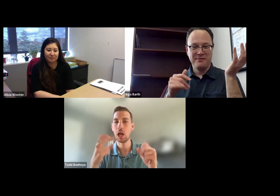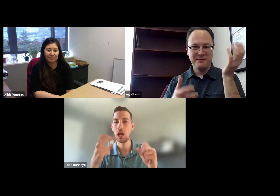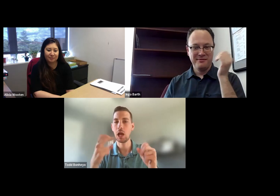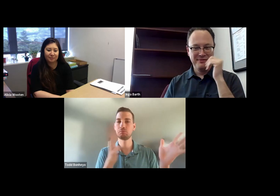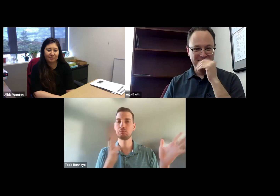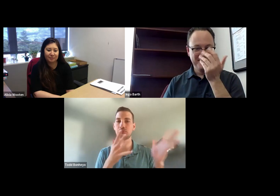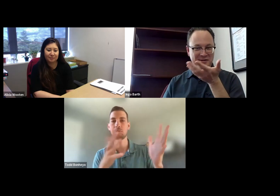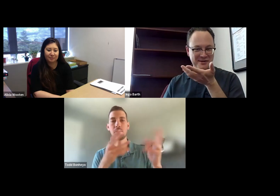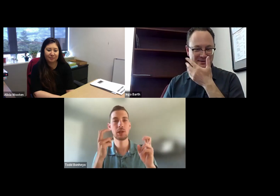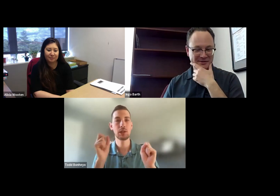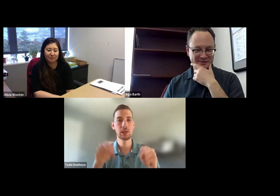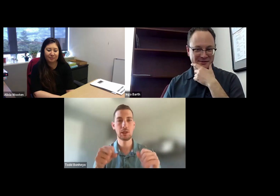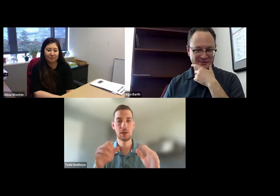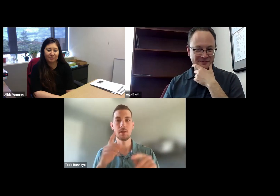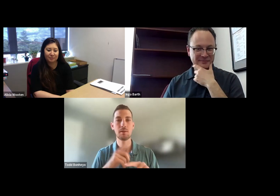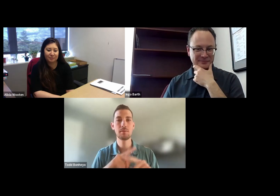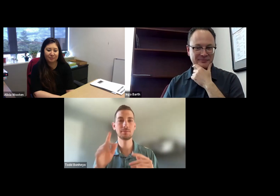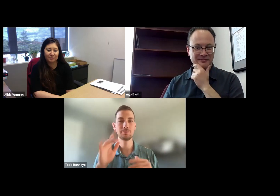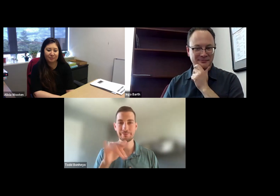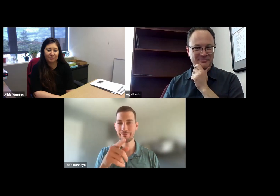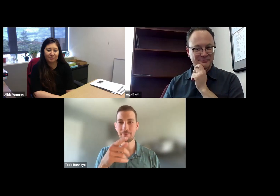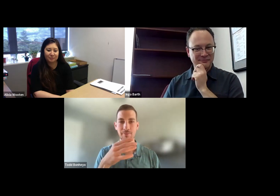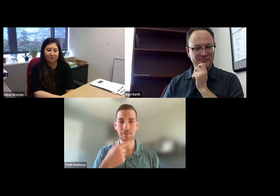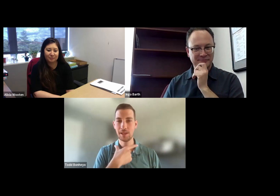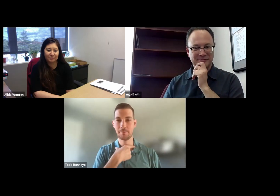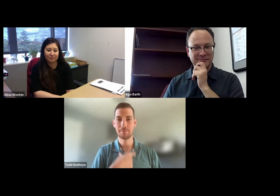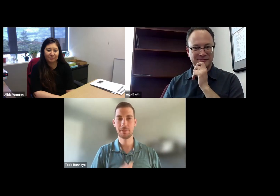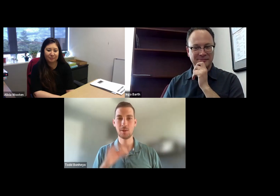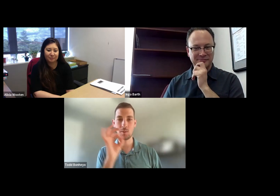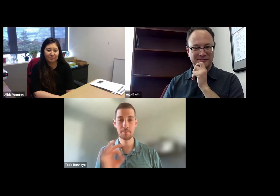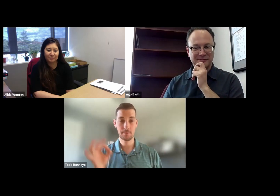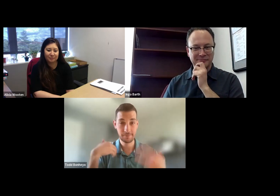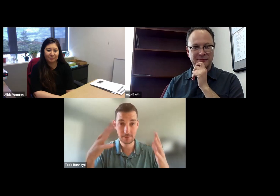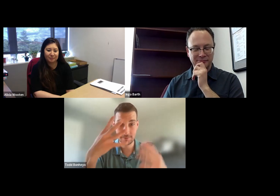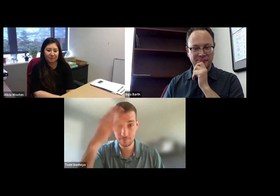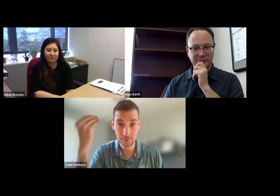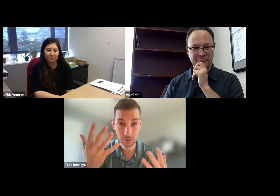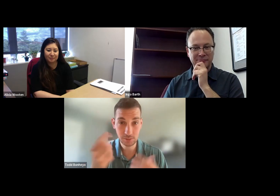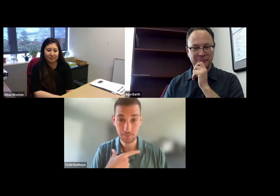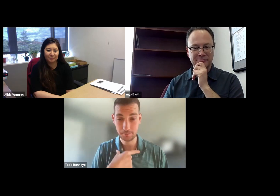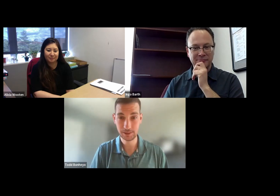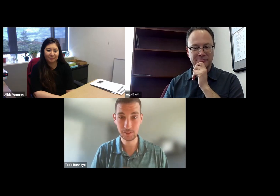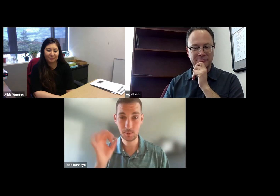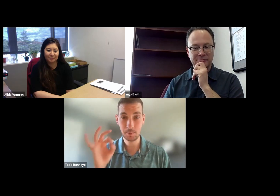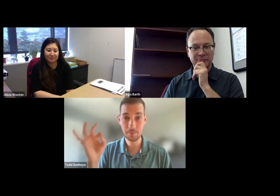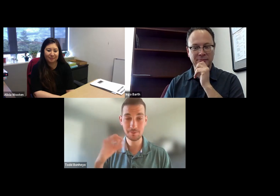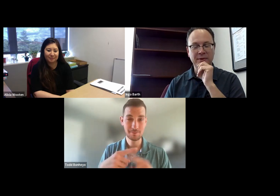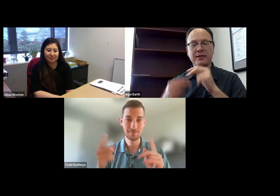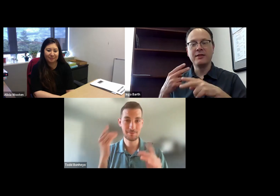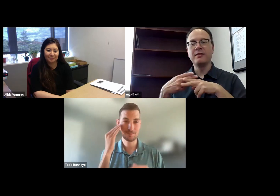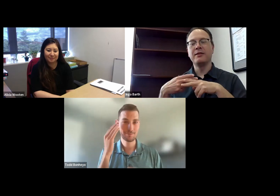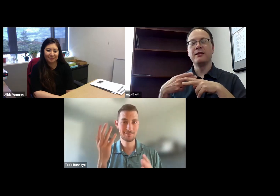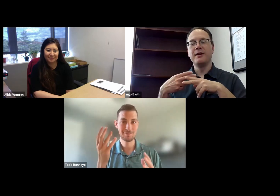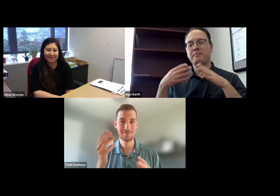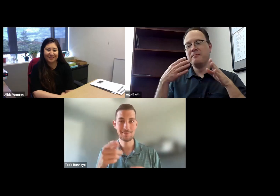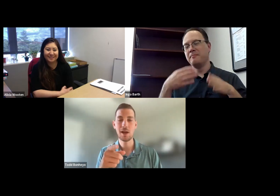gold, silver, I think that they often come up in common language, but some of the